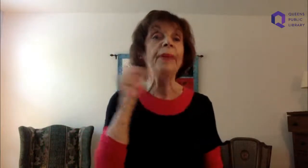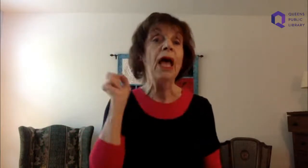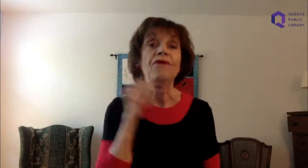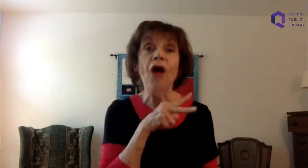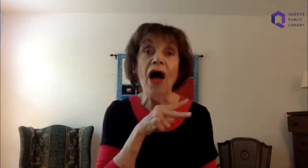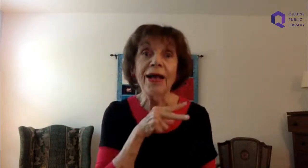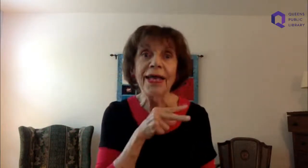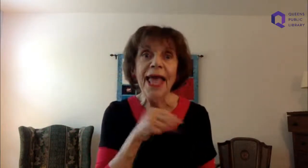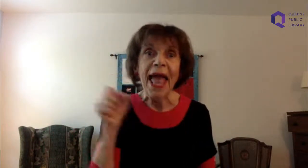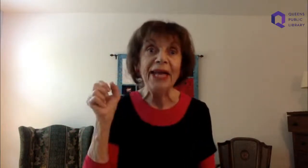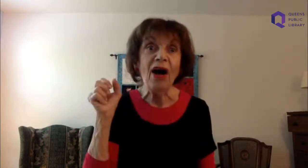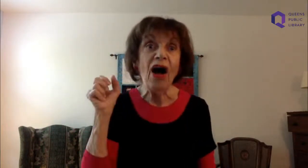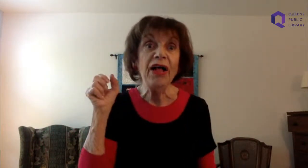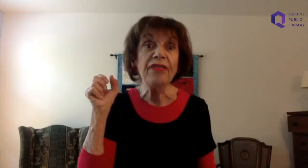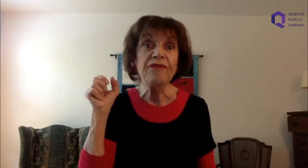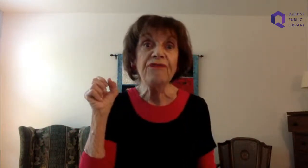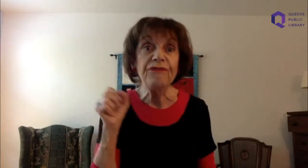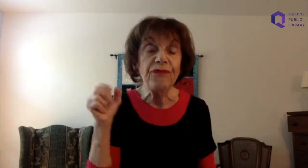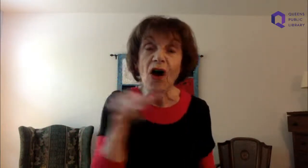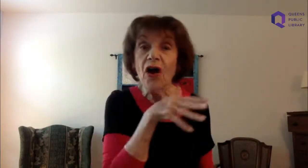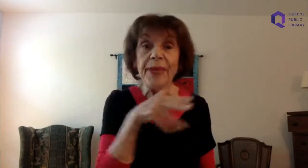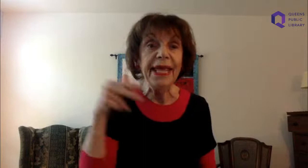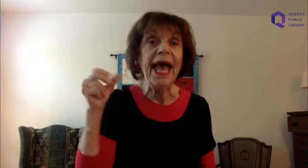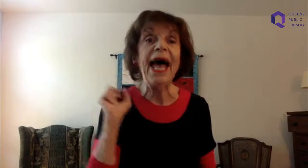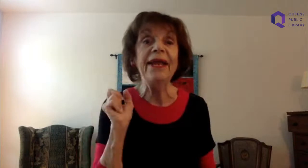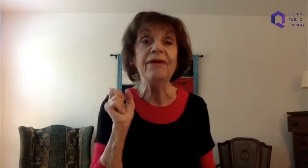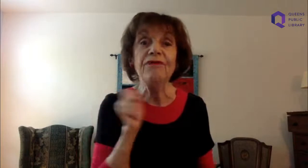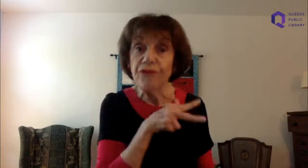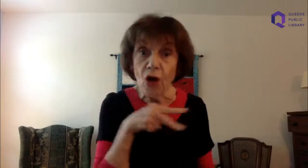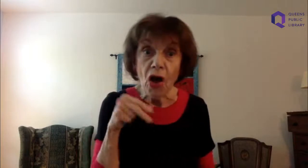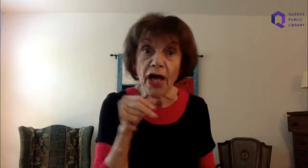jumping. Frog. And on the farm, he had a frog.